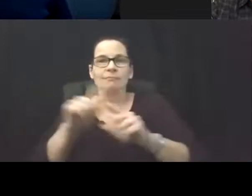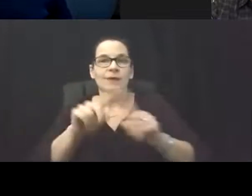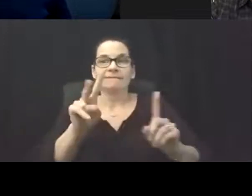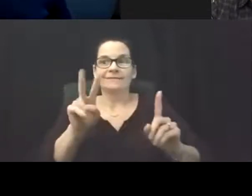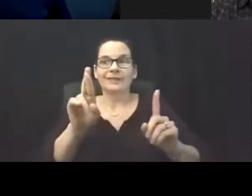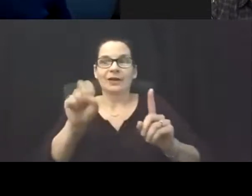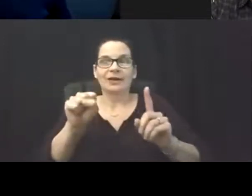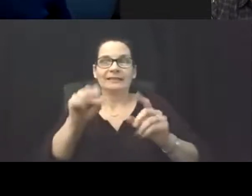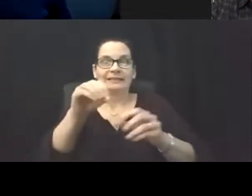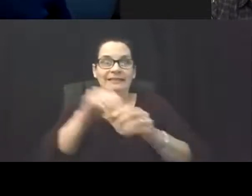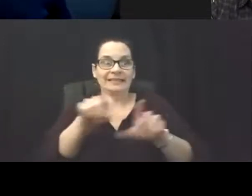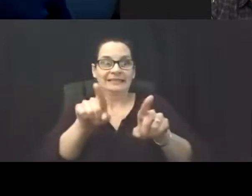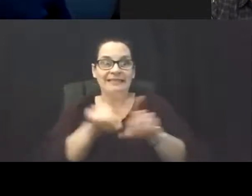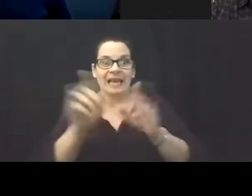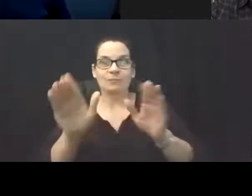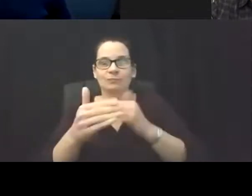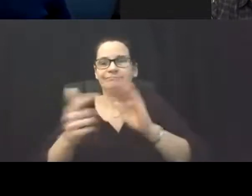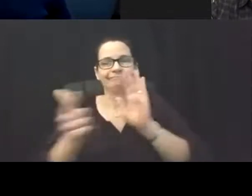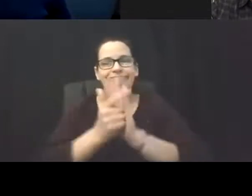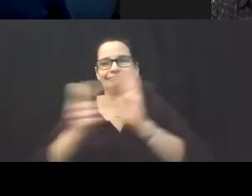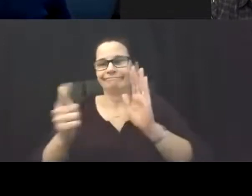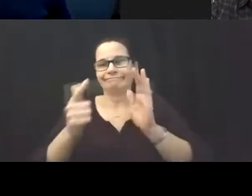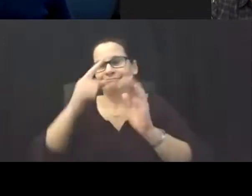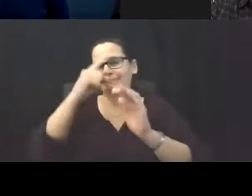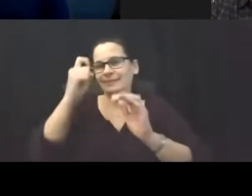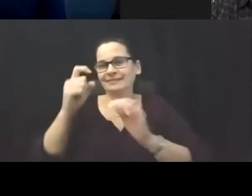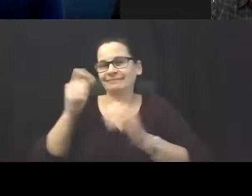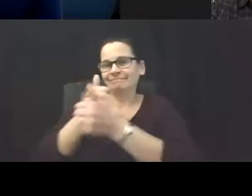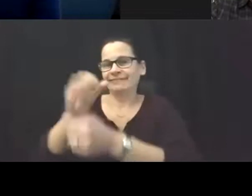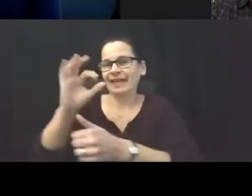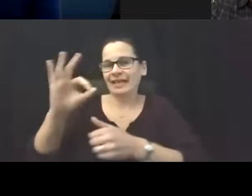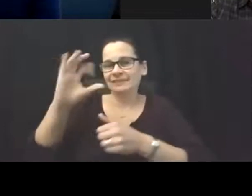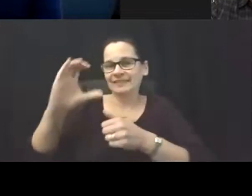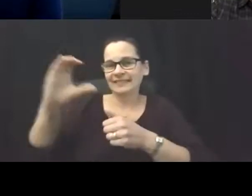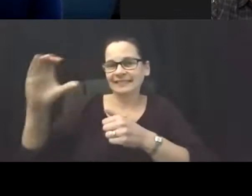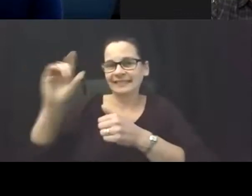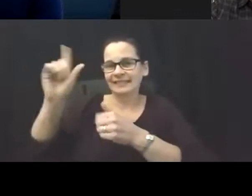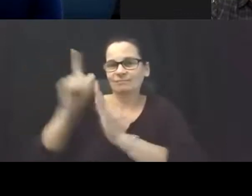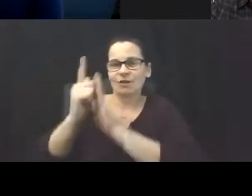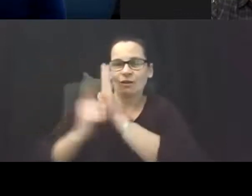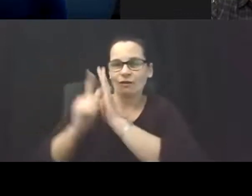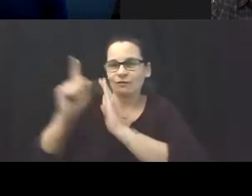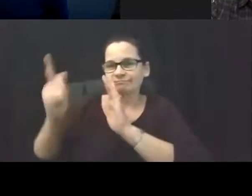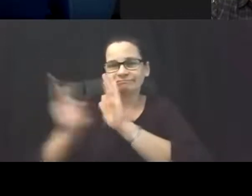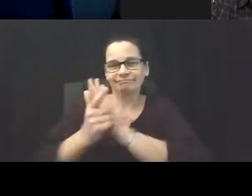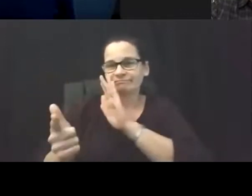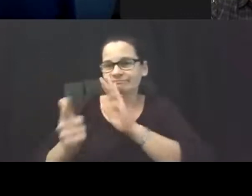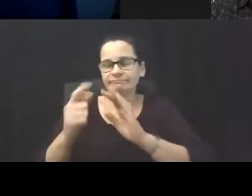use that service where you can use it in the same room, where VRS you cannot. And so that is a policy that was established